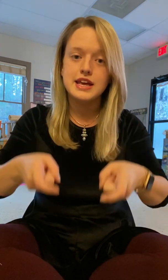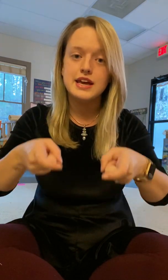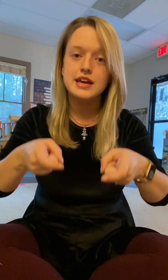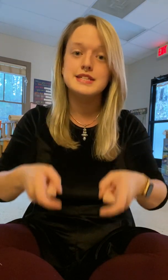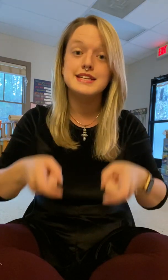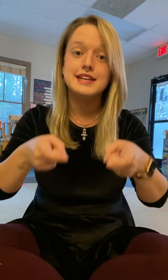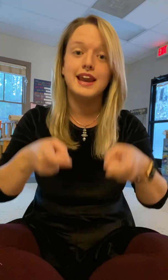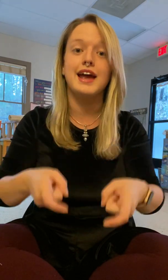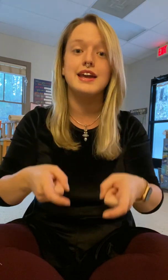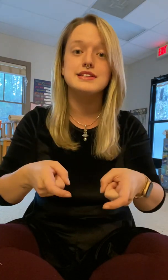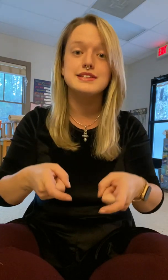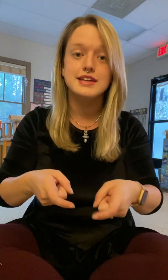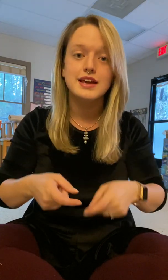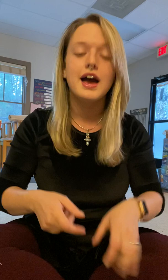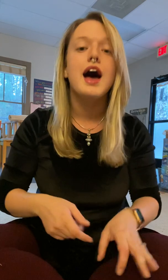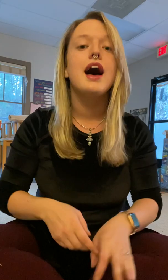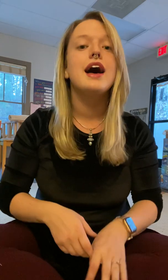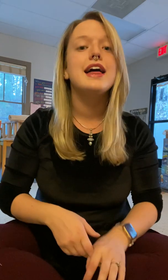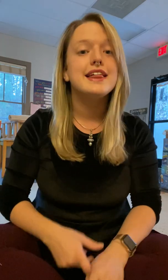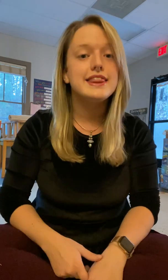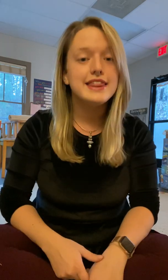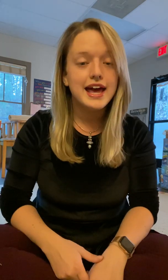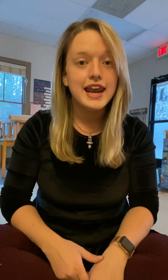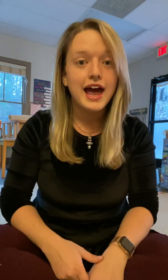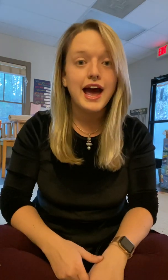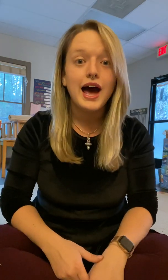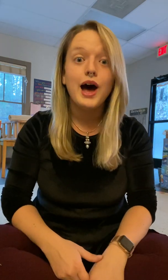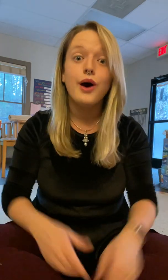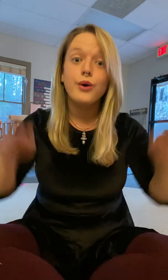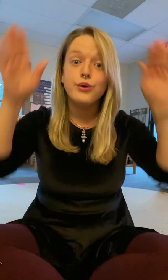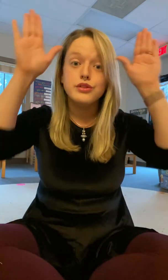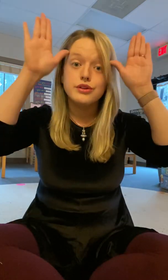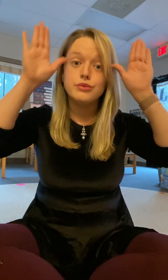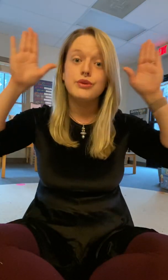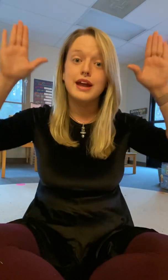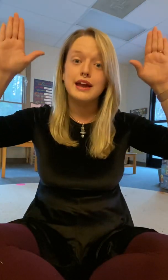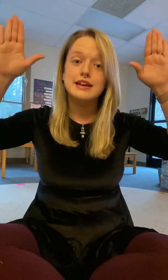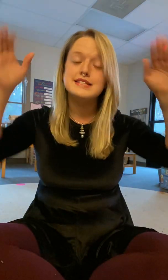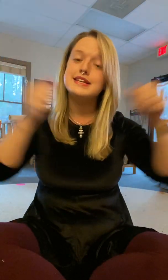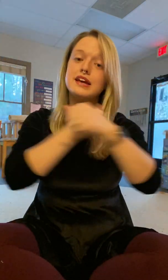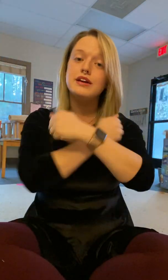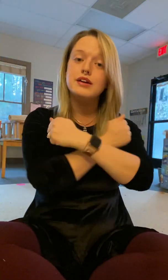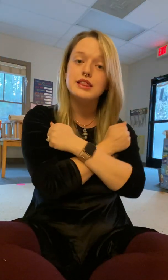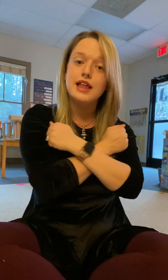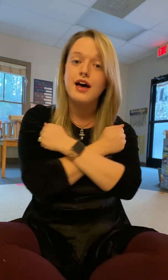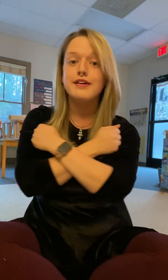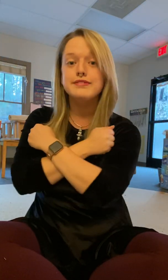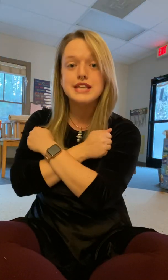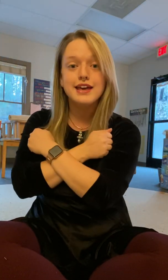sleigh tonight? Then how the reindeer loved